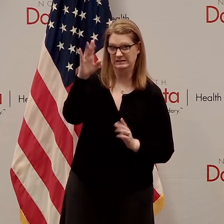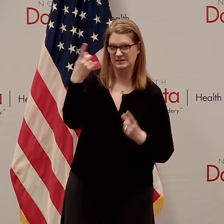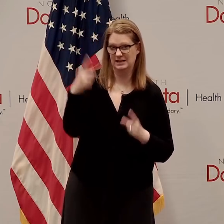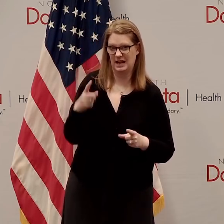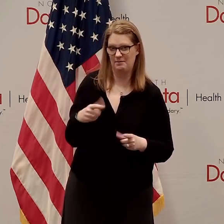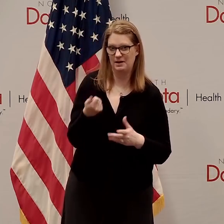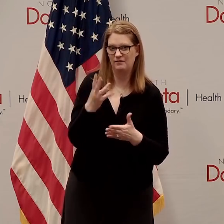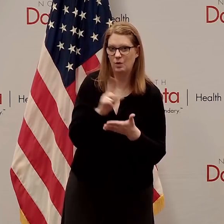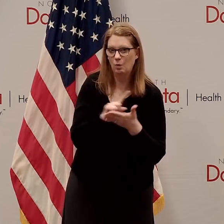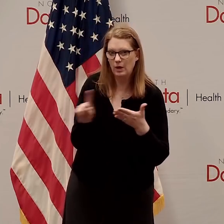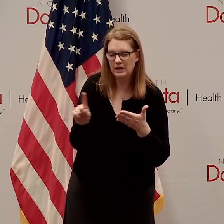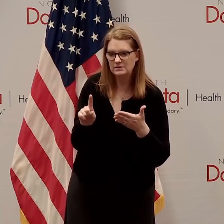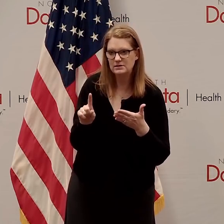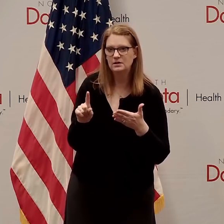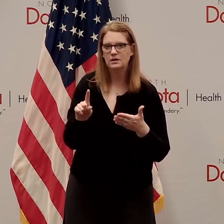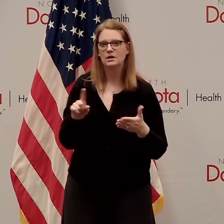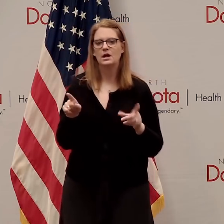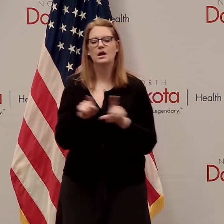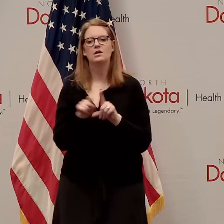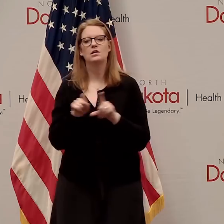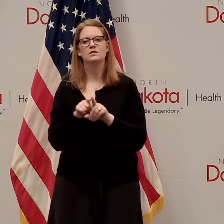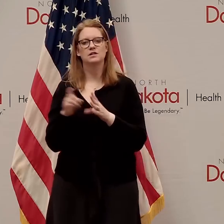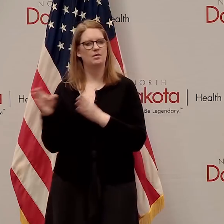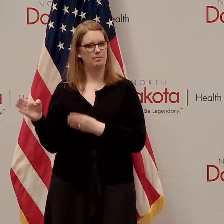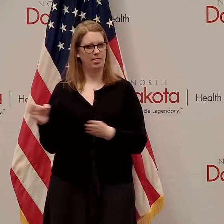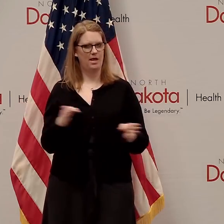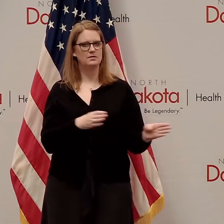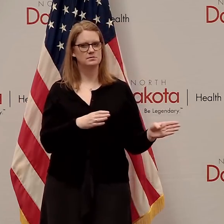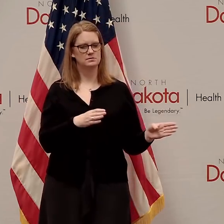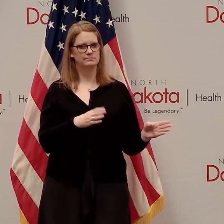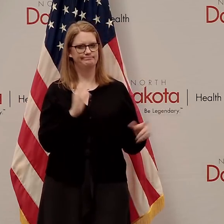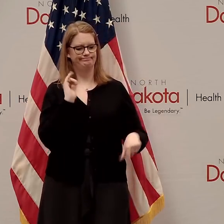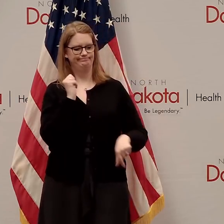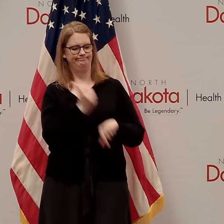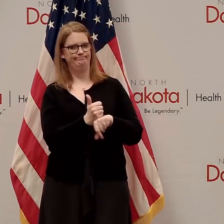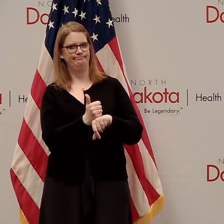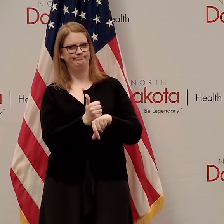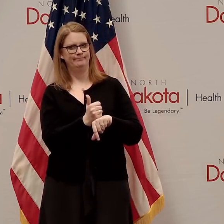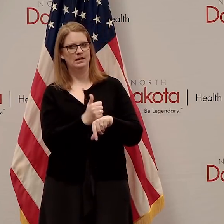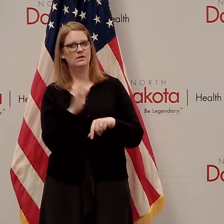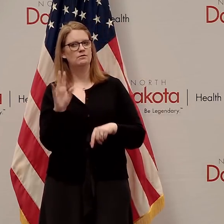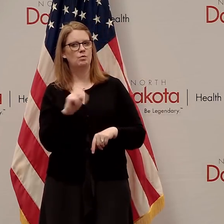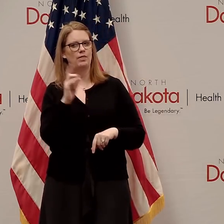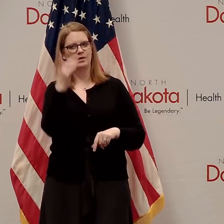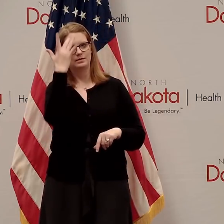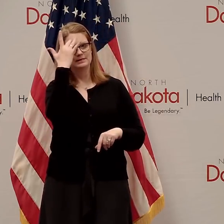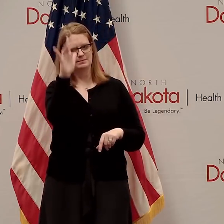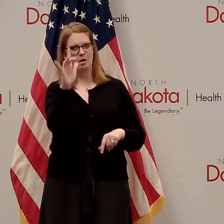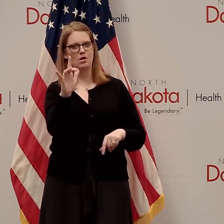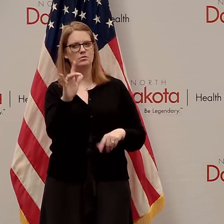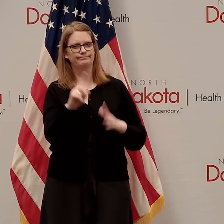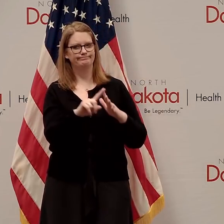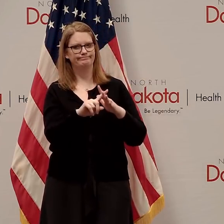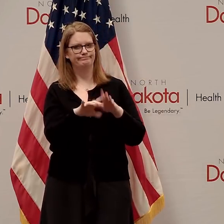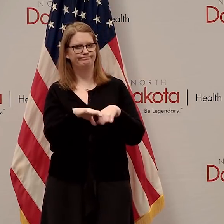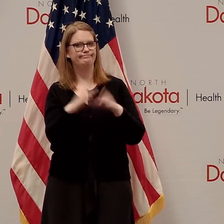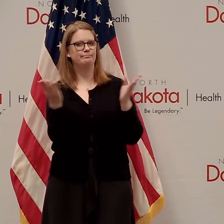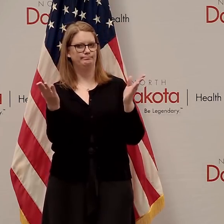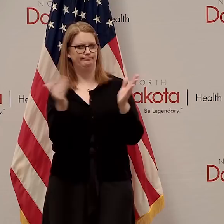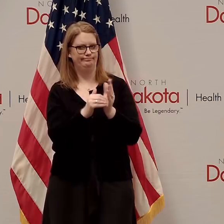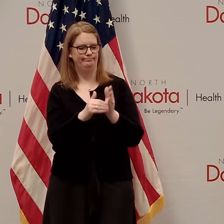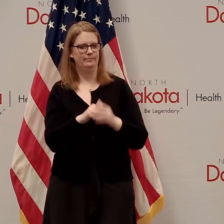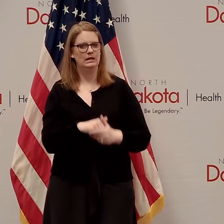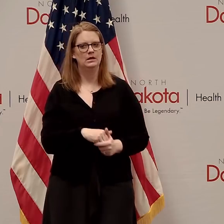weeks, and to get us to the point where we can have plans in place for a North Dakota SMART restart.